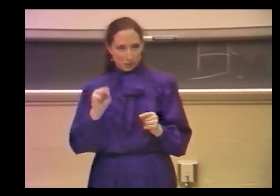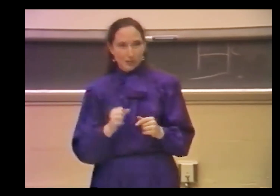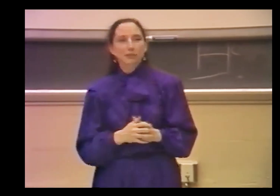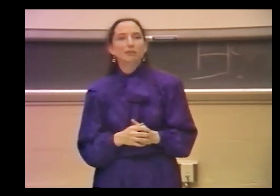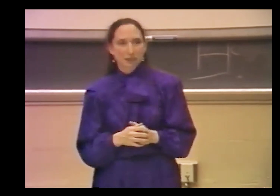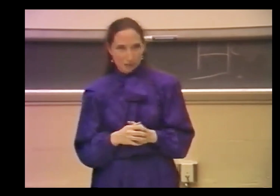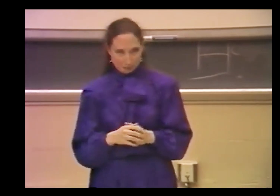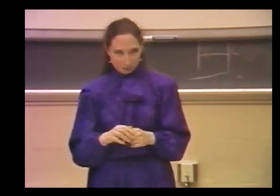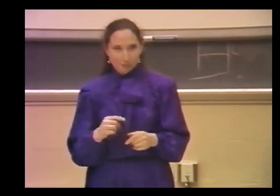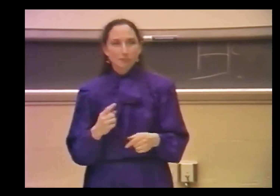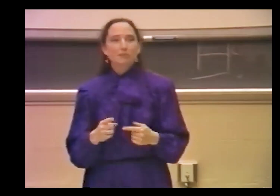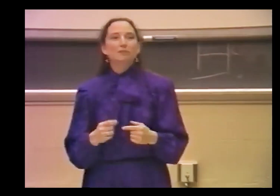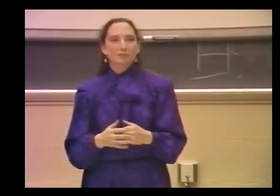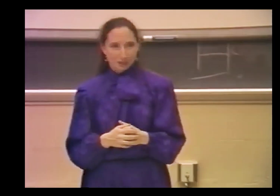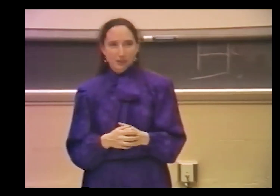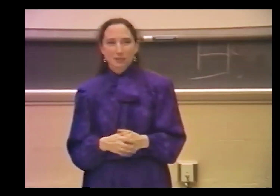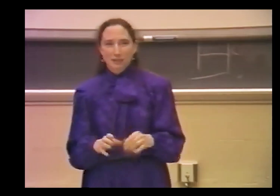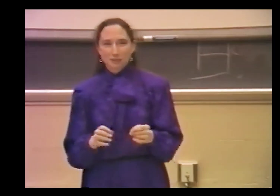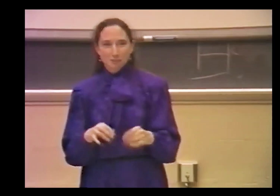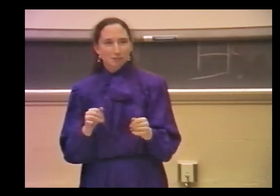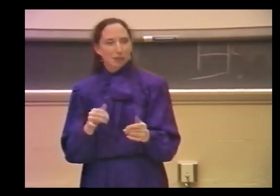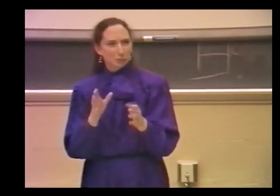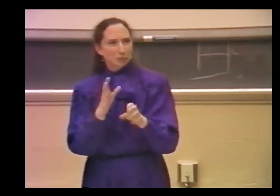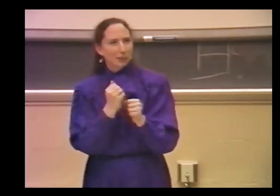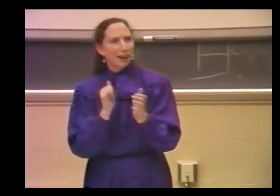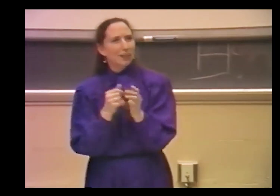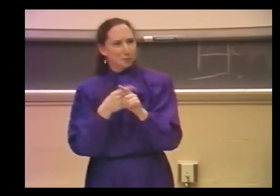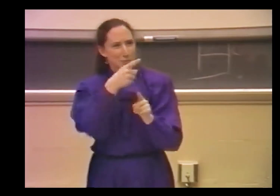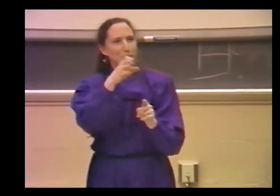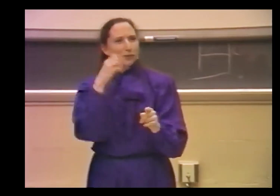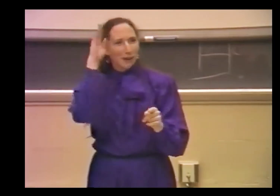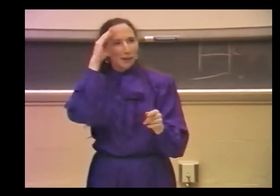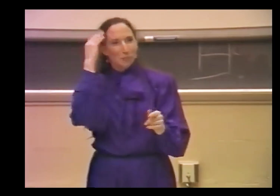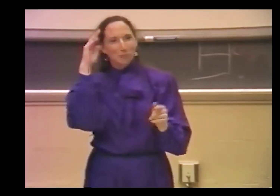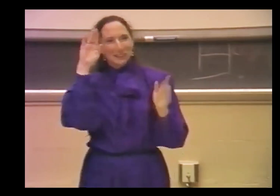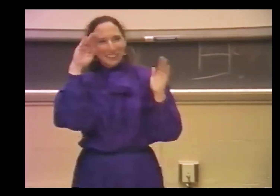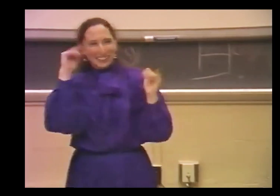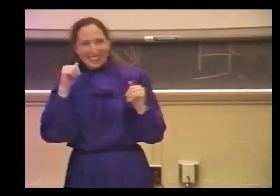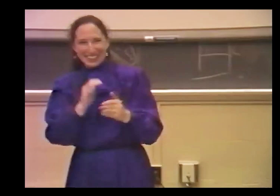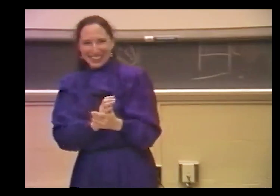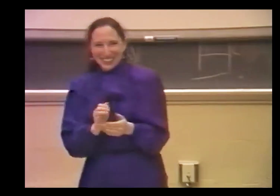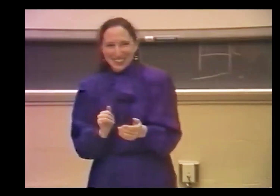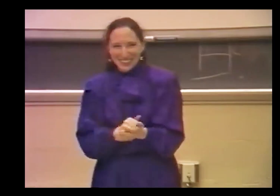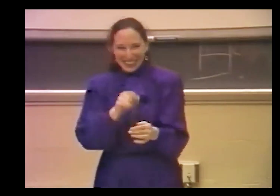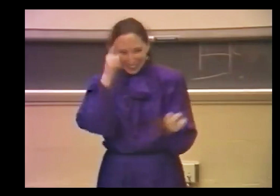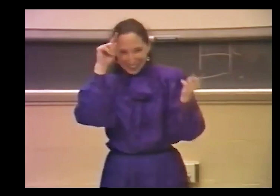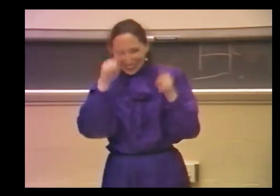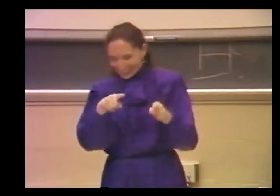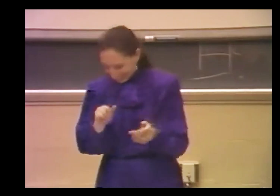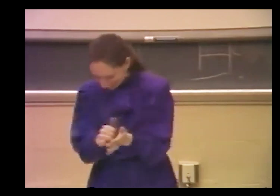rolls. Yeah. Right. I got that from you, so I hope that you agree with